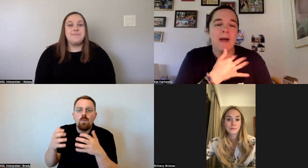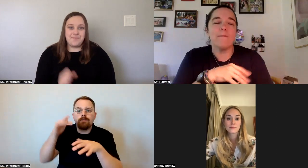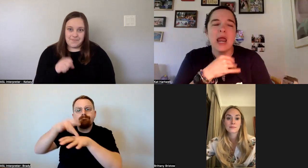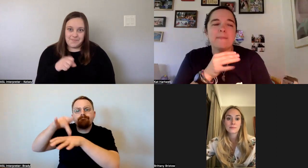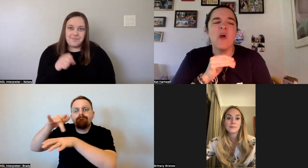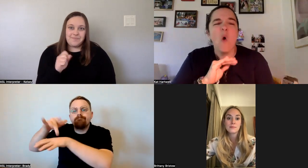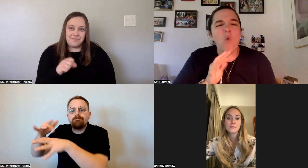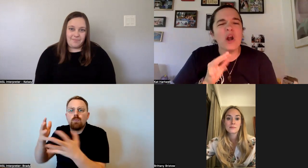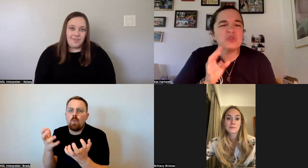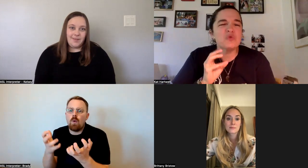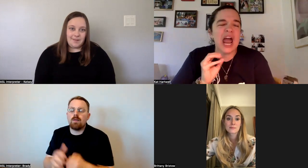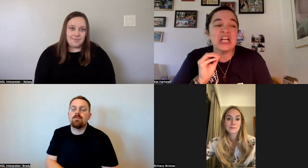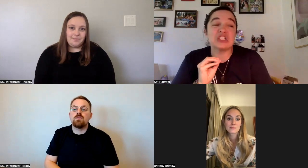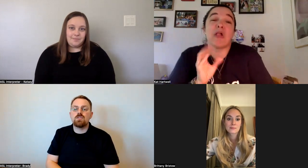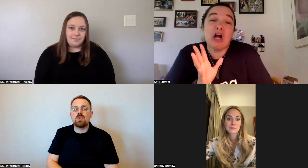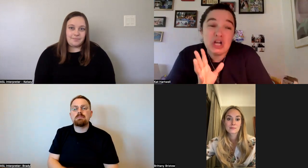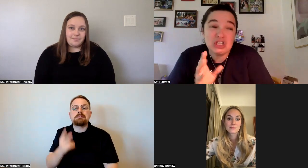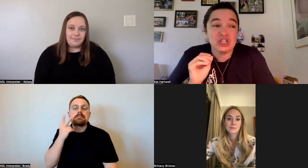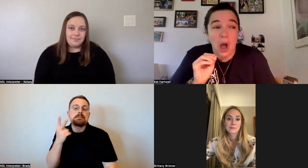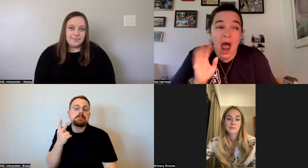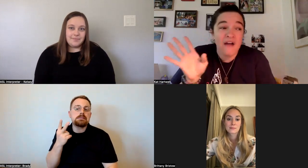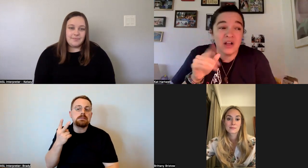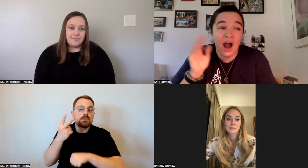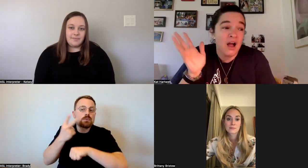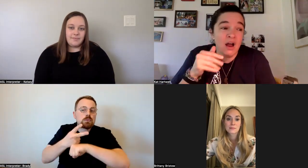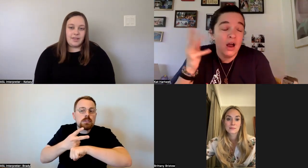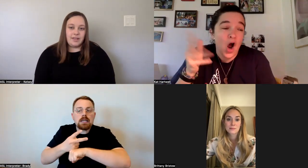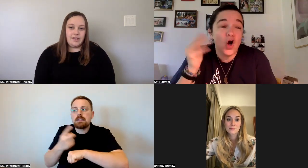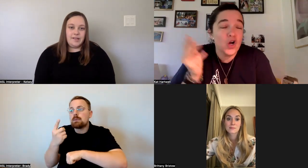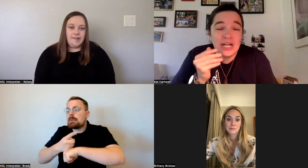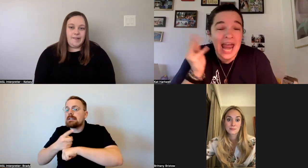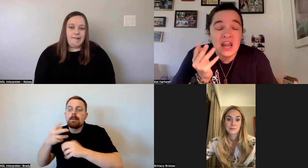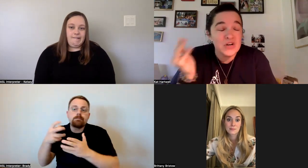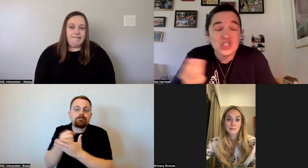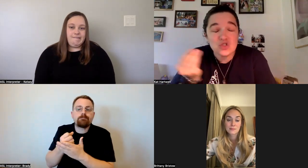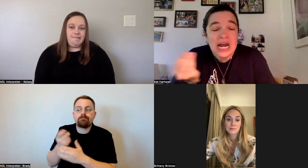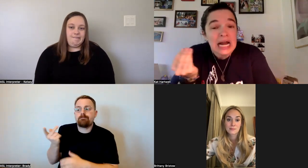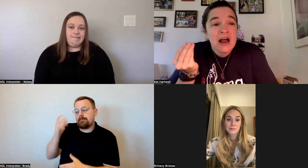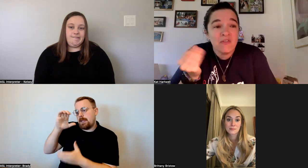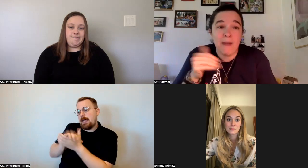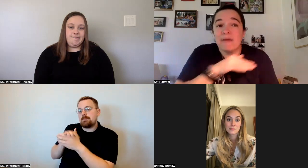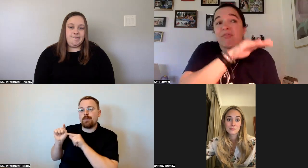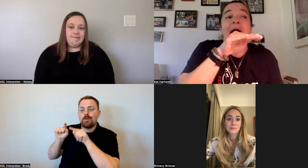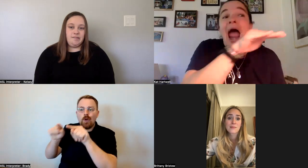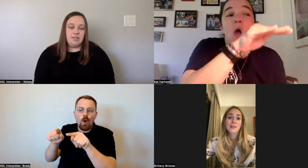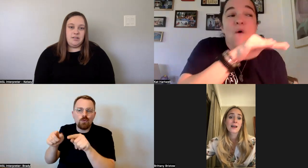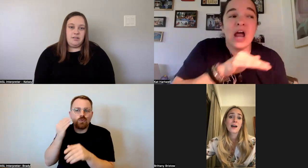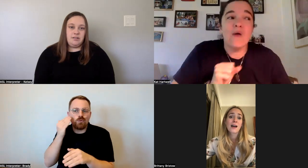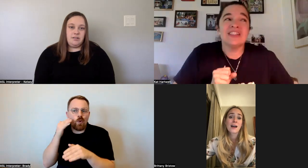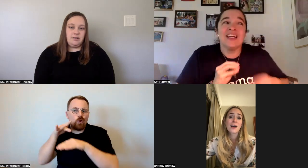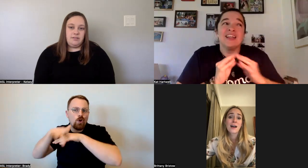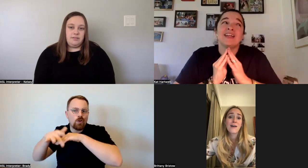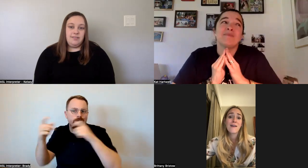are talking about maybe 1 or 2 days splurge, have a early anniversary gift, maybe fly